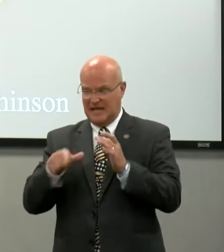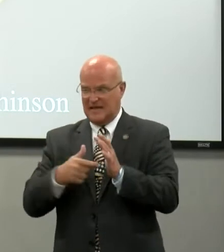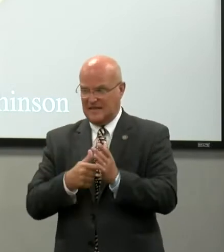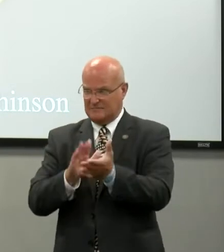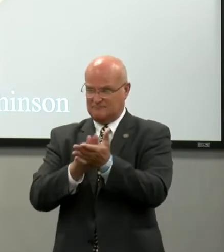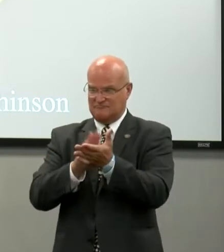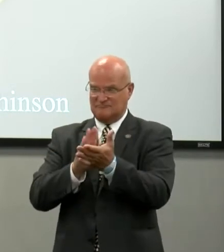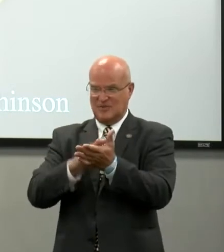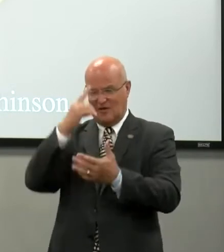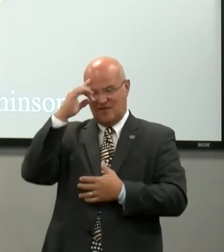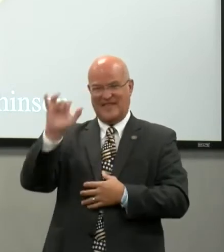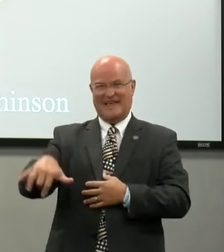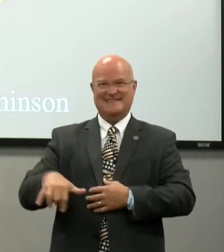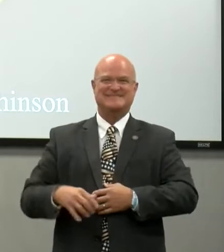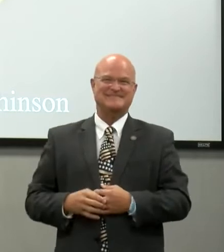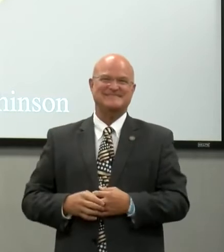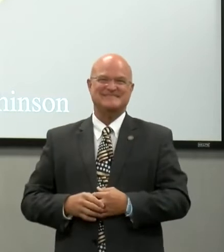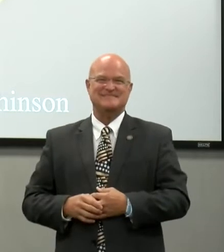I applaud them for that.